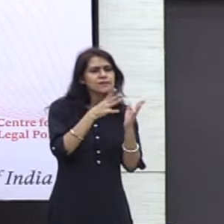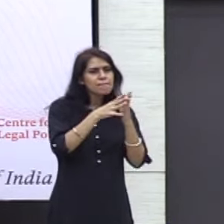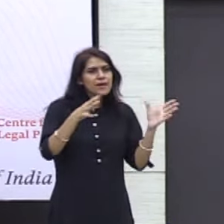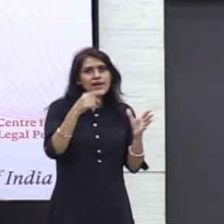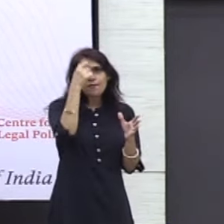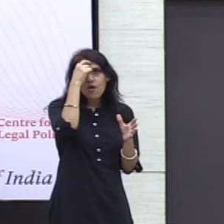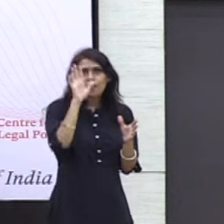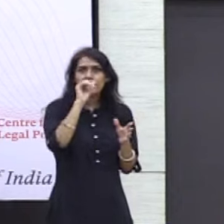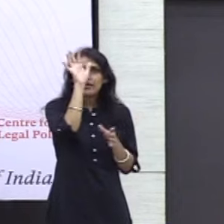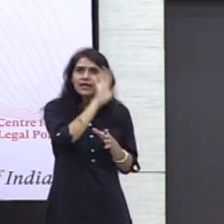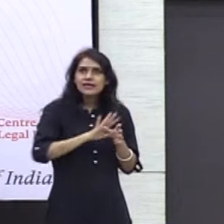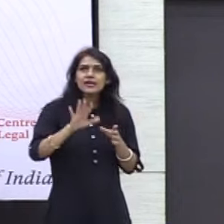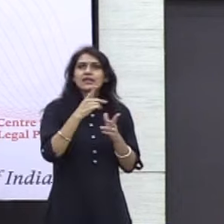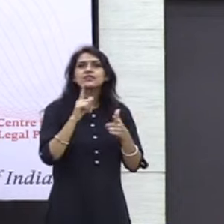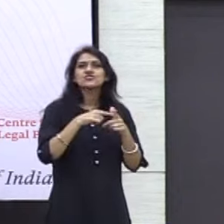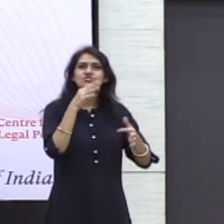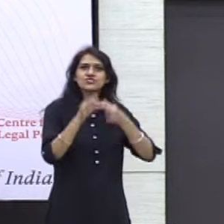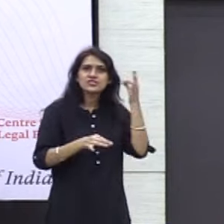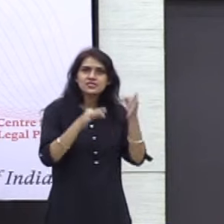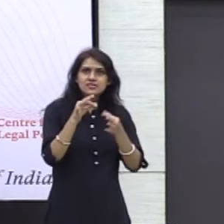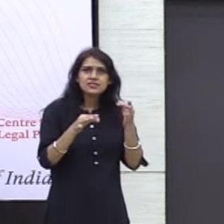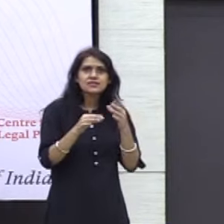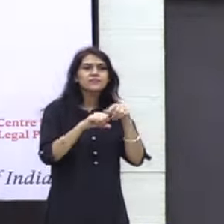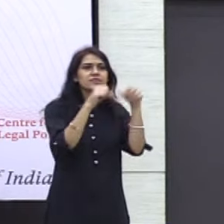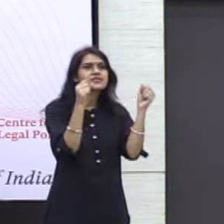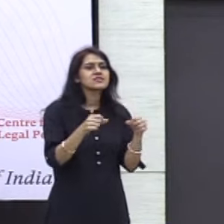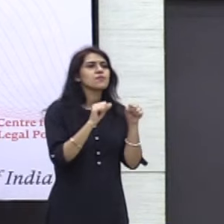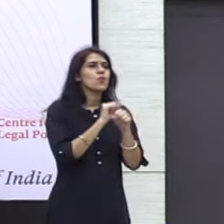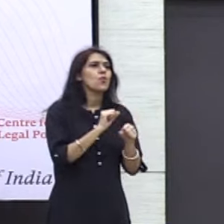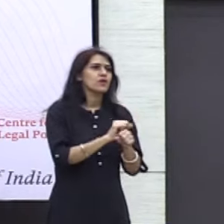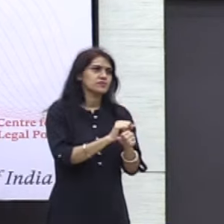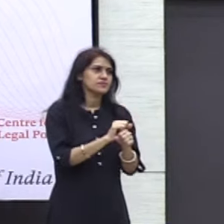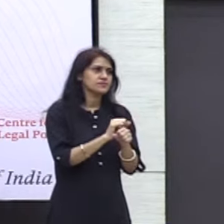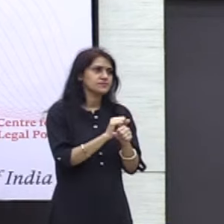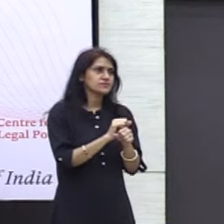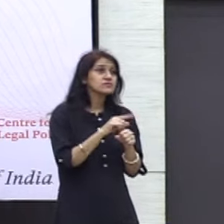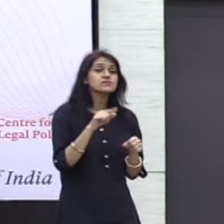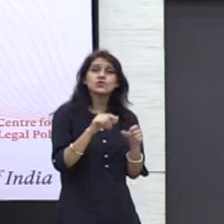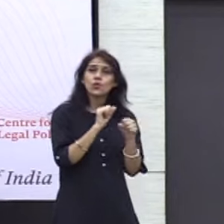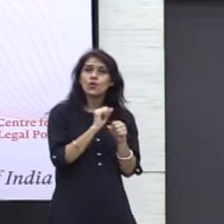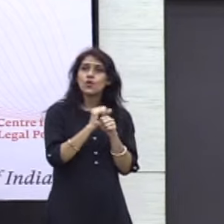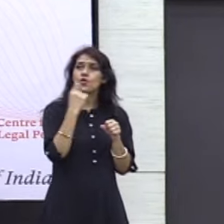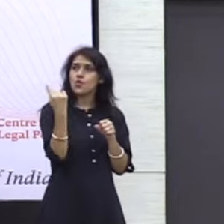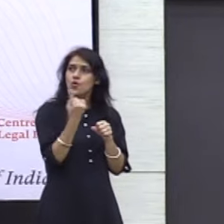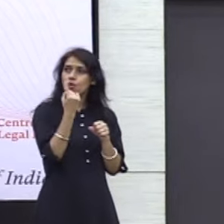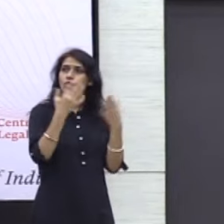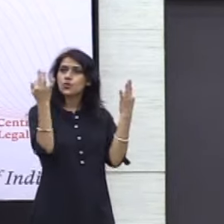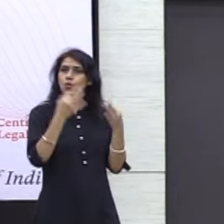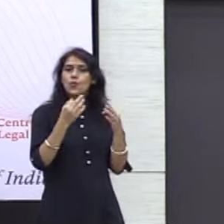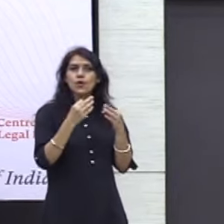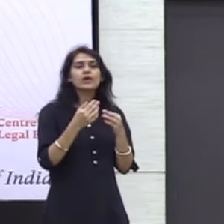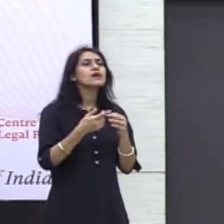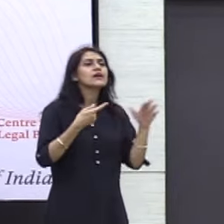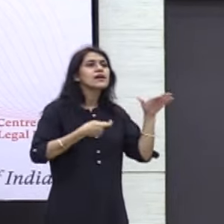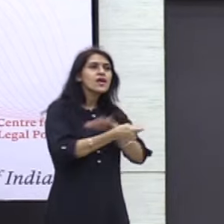how India's criminal justice system operates. And we need to widen our ambit. It's not just the new criminal laws, it's